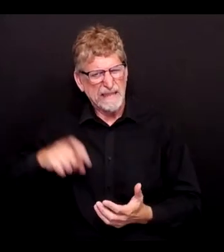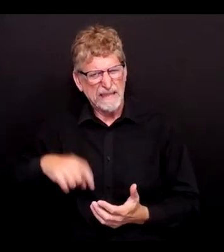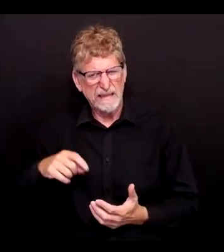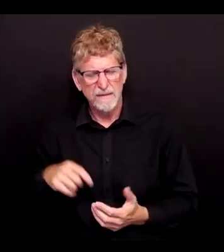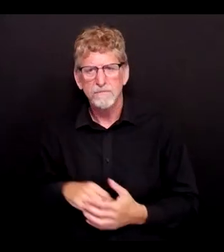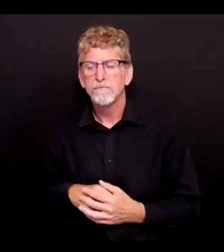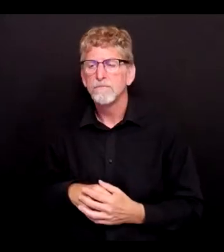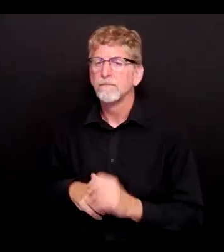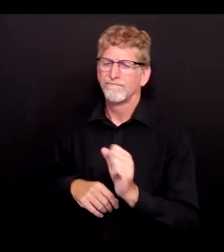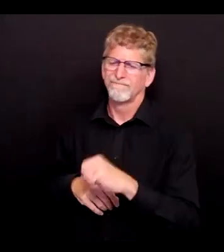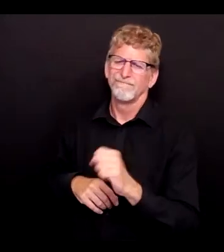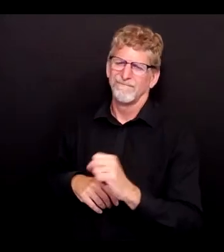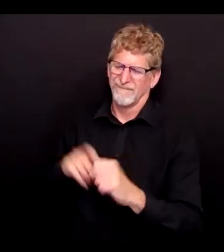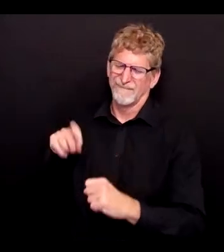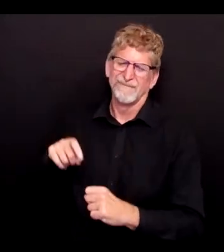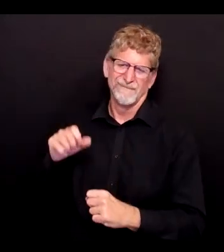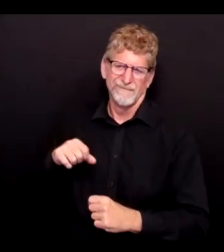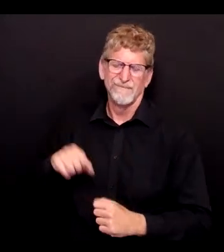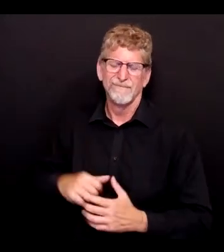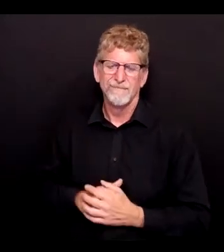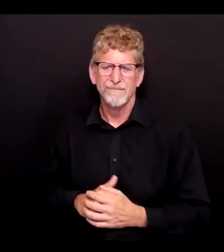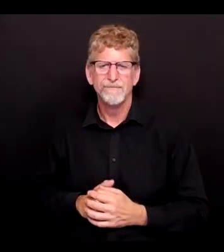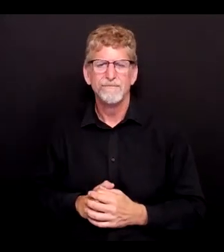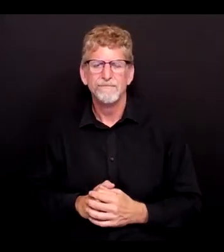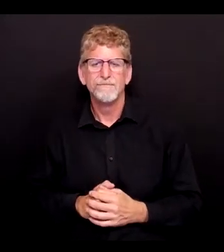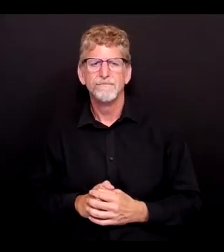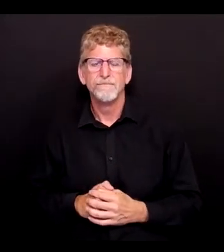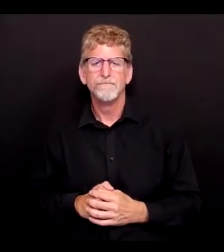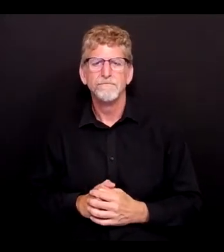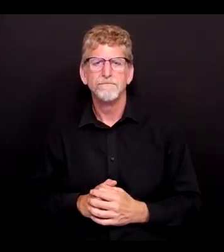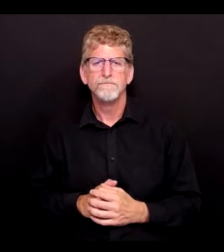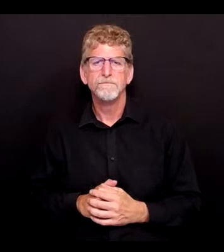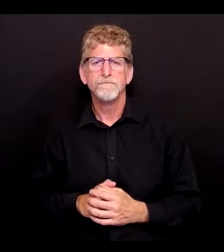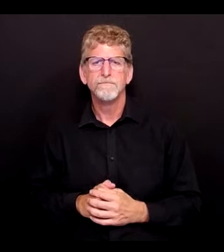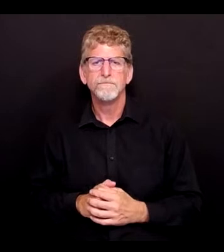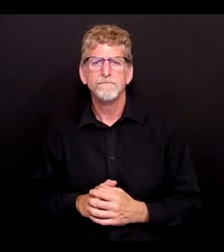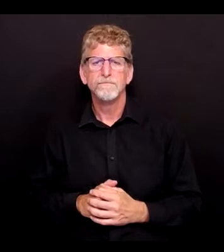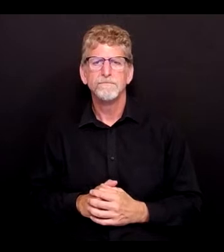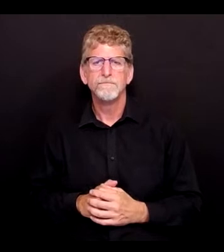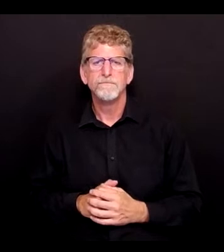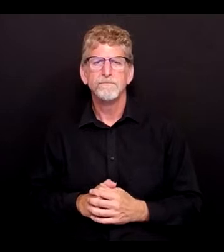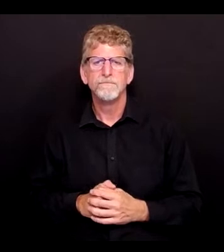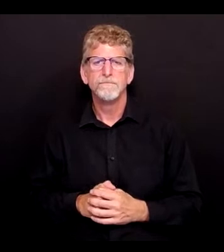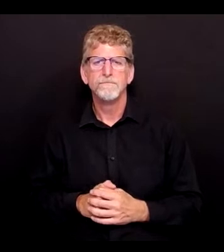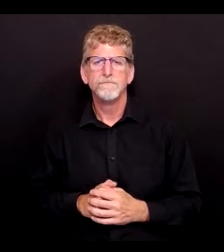mentioned, are not the typical report